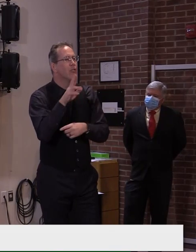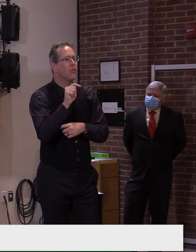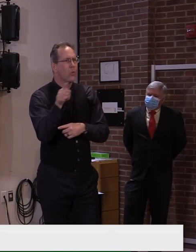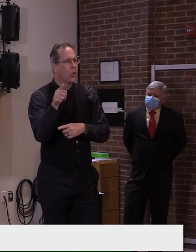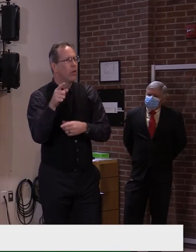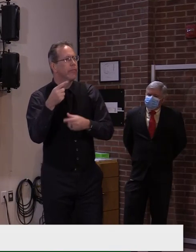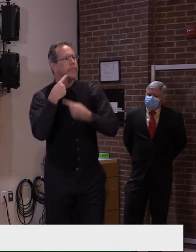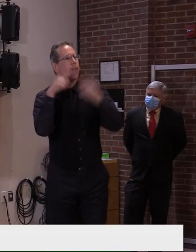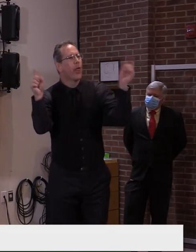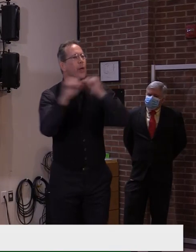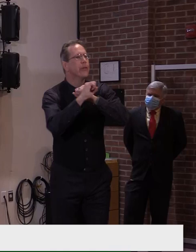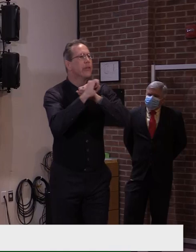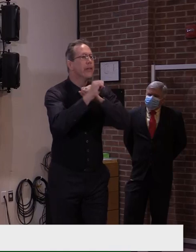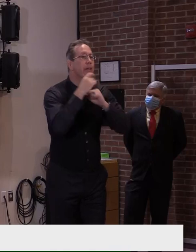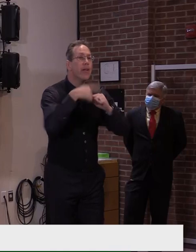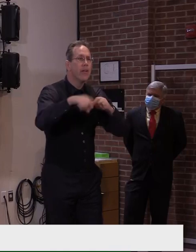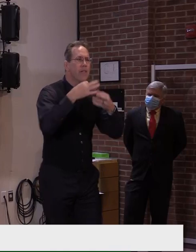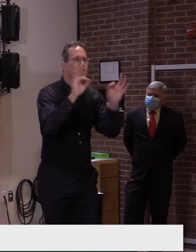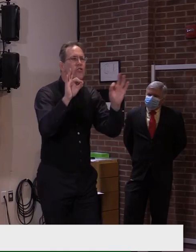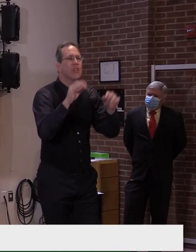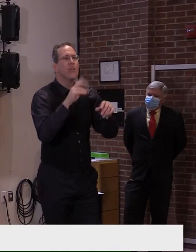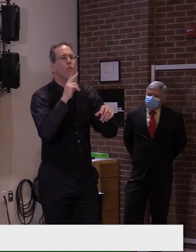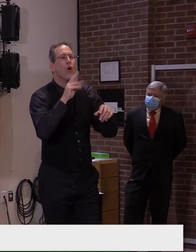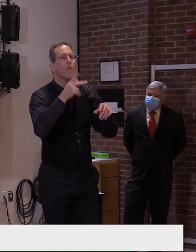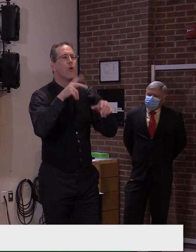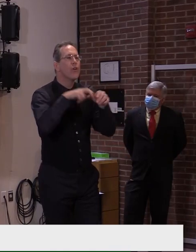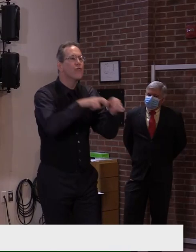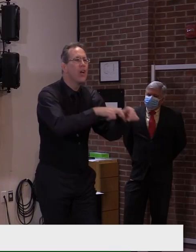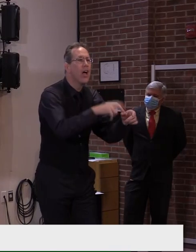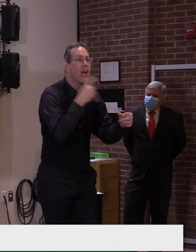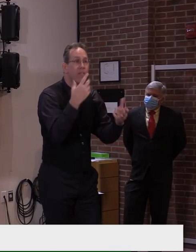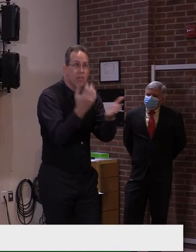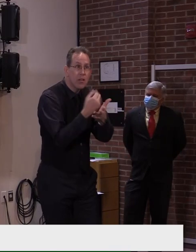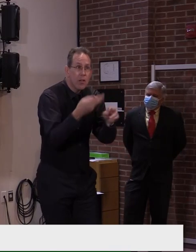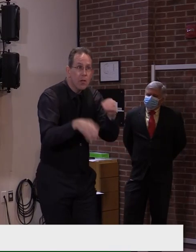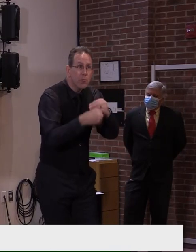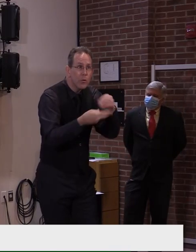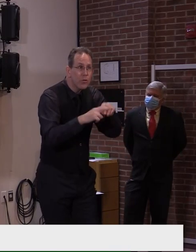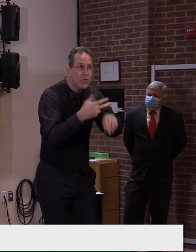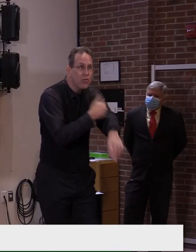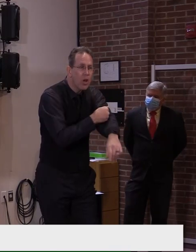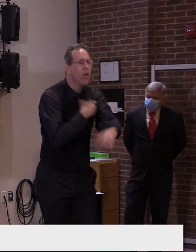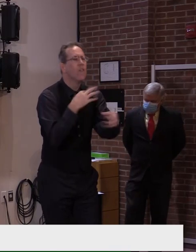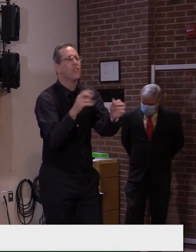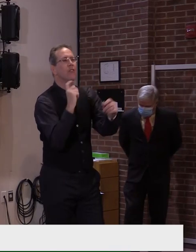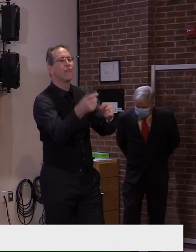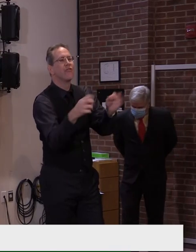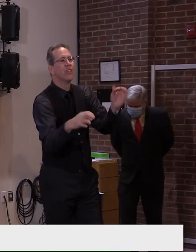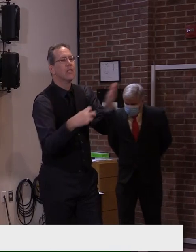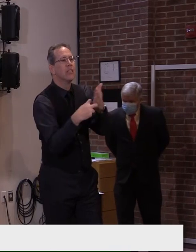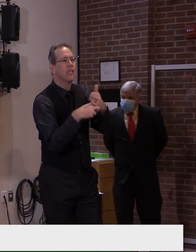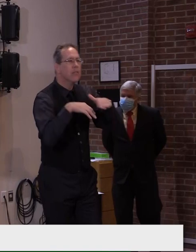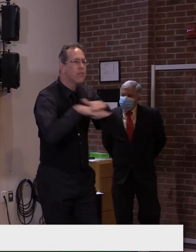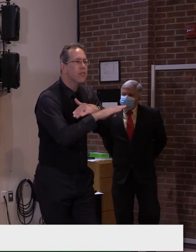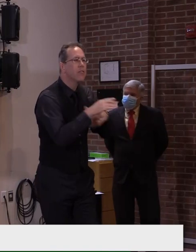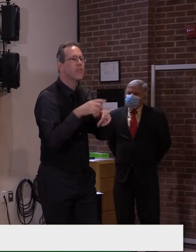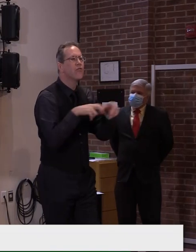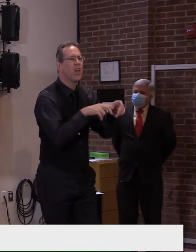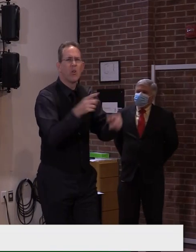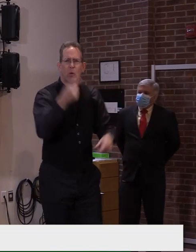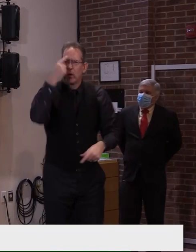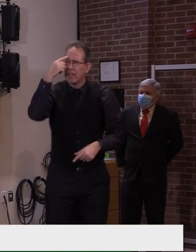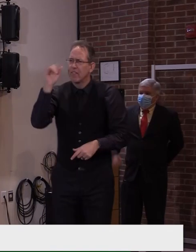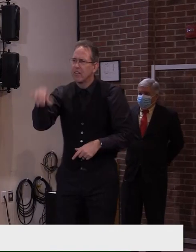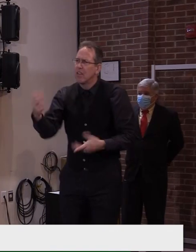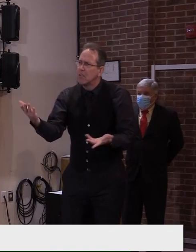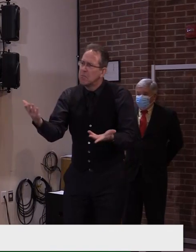of incentivizing shots at first, though we gave out creamies and we did a couple other things. I just wonder what your thinking on that is.